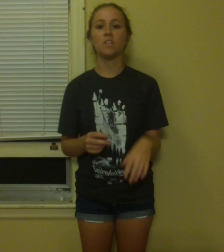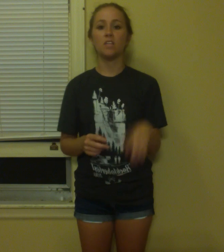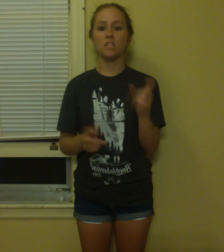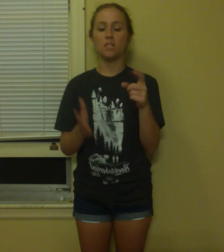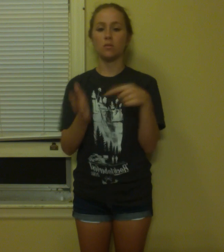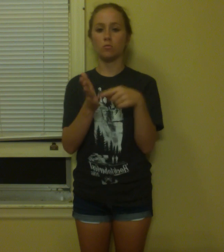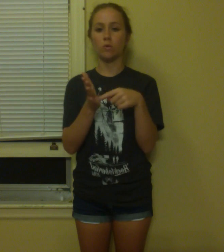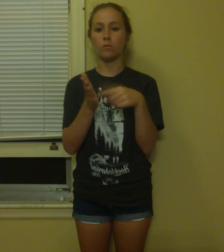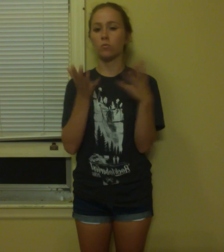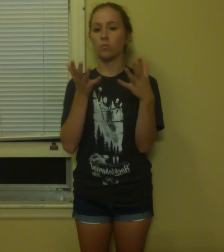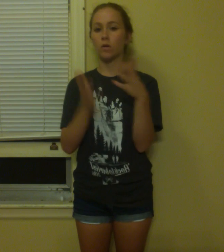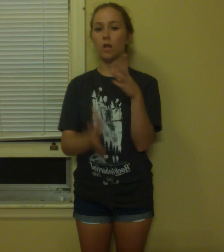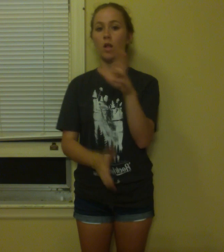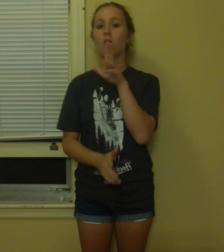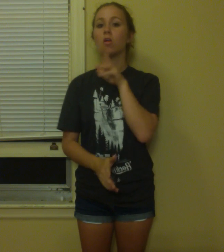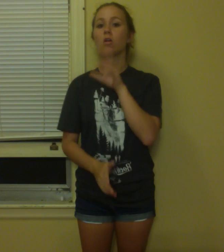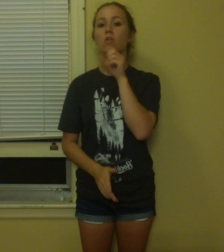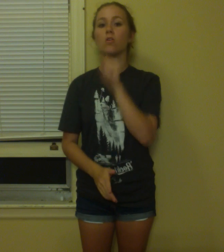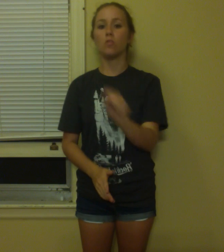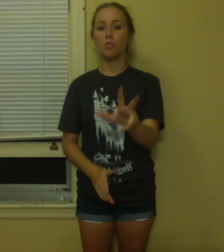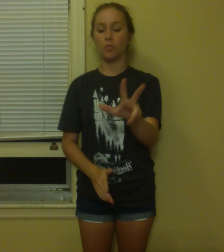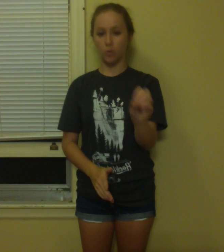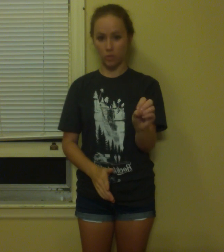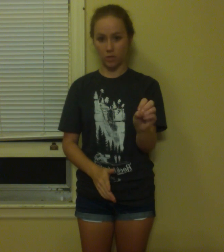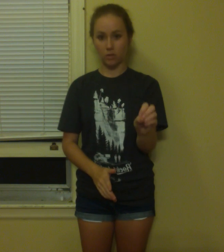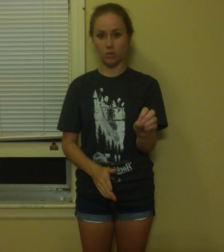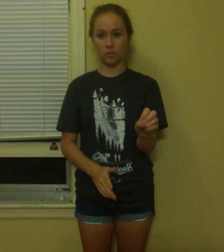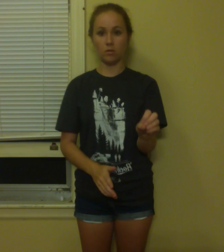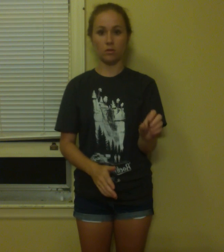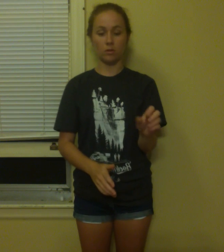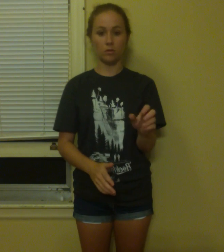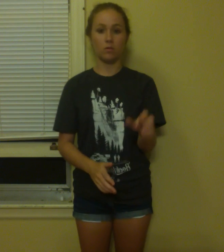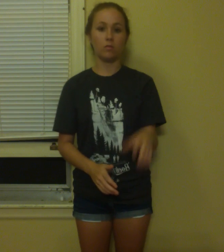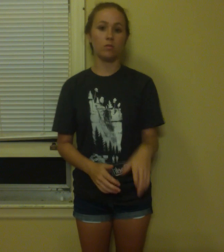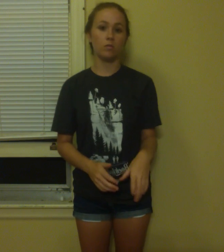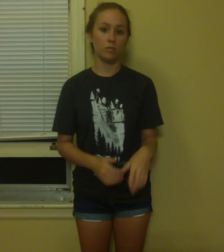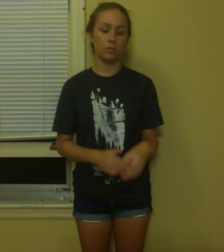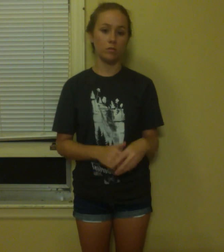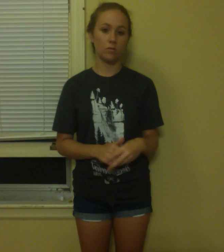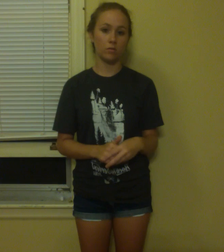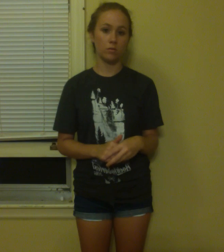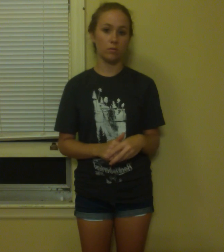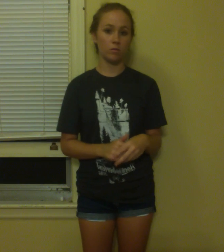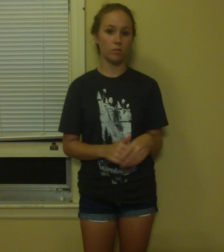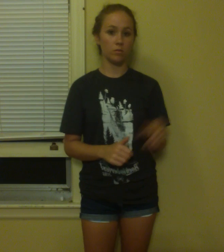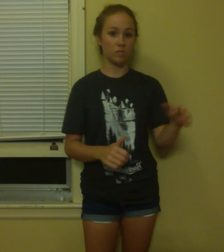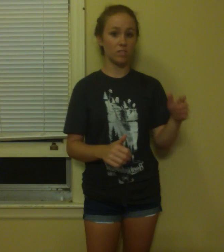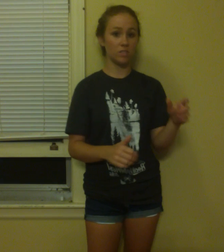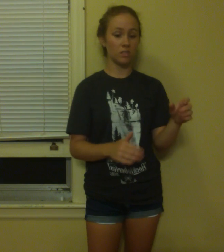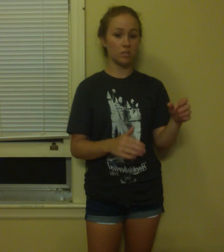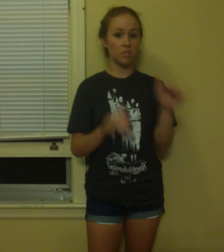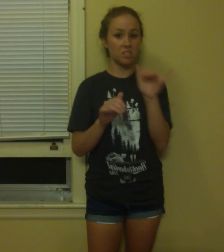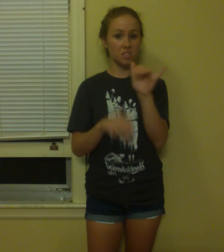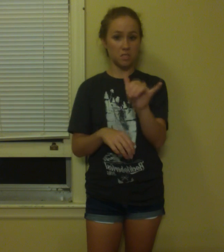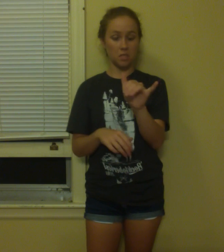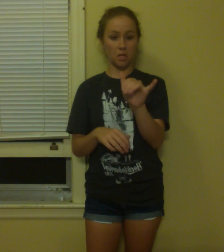I'll consider running in the Senate and get my act together a little bit, right? You got to be 30 years old to be in the Senate. You stay in the Senate for 6